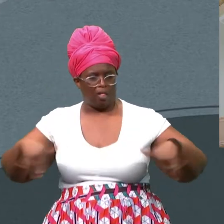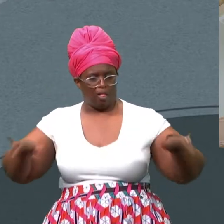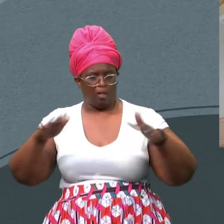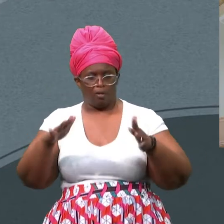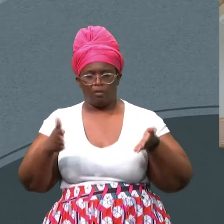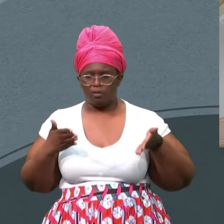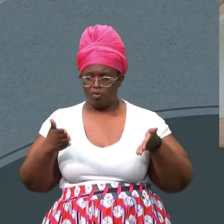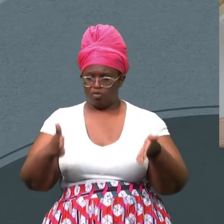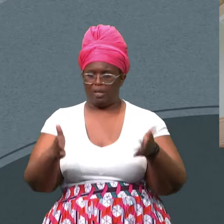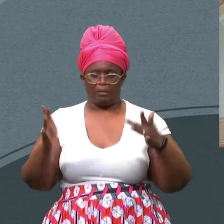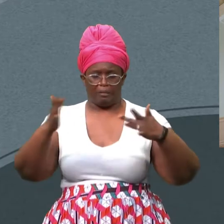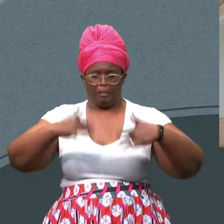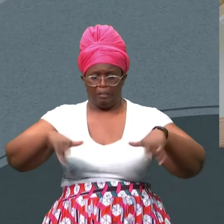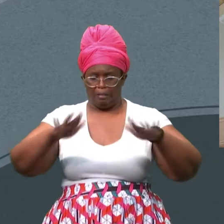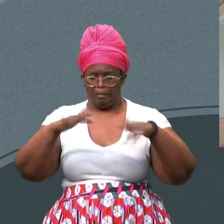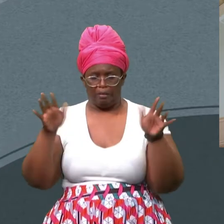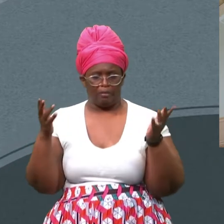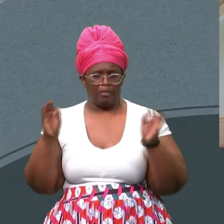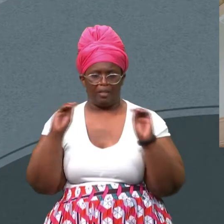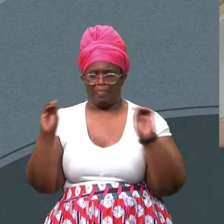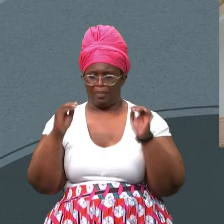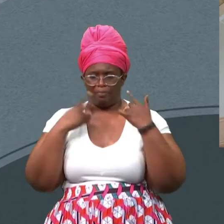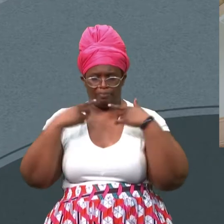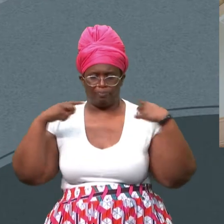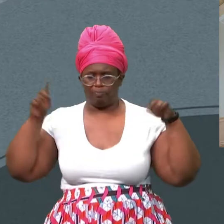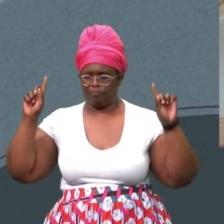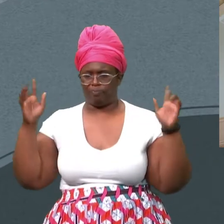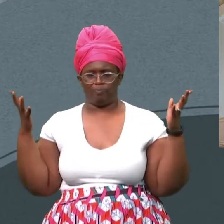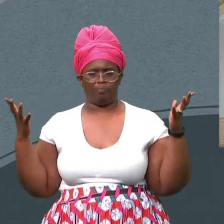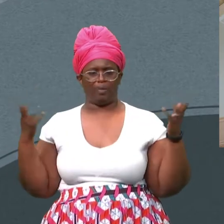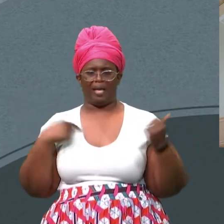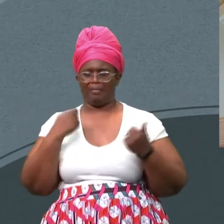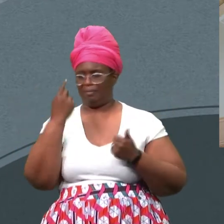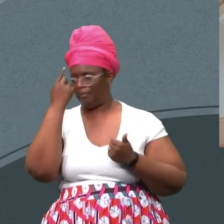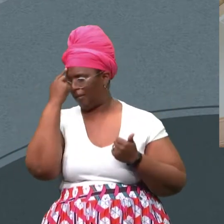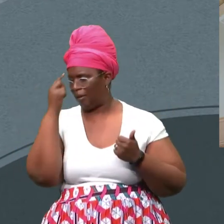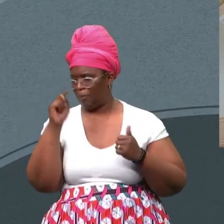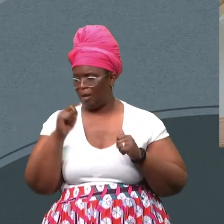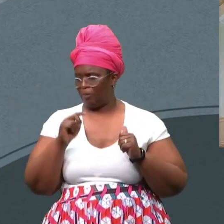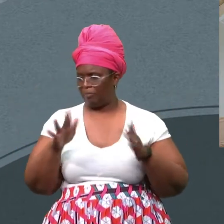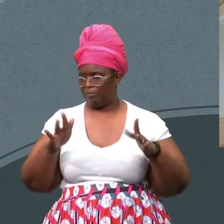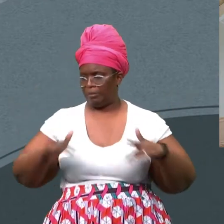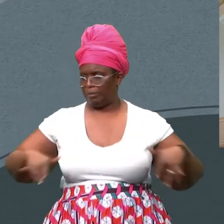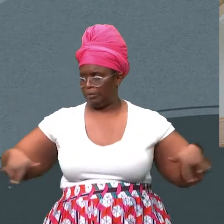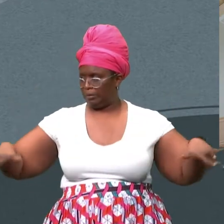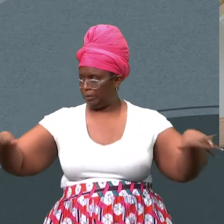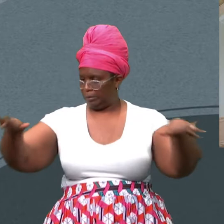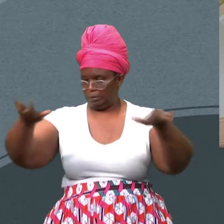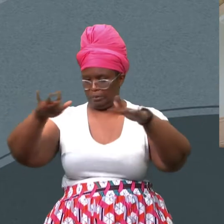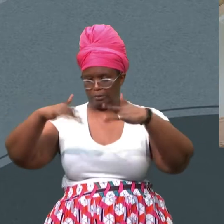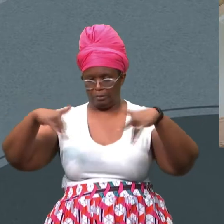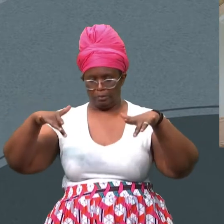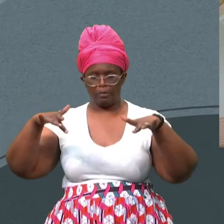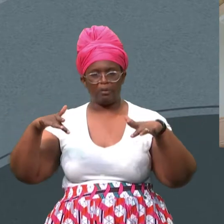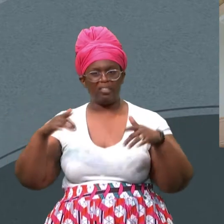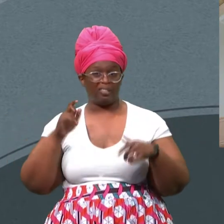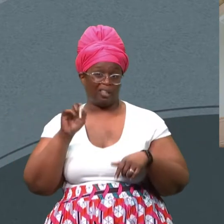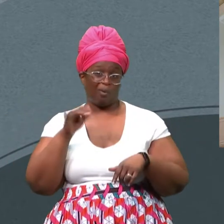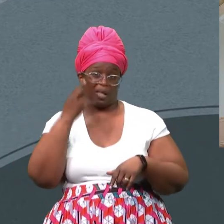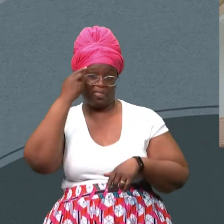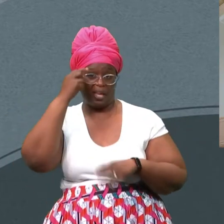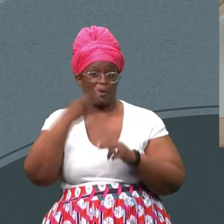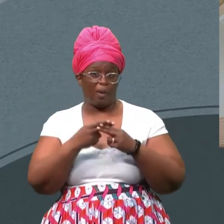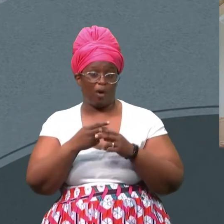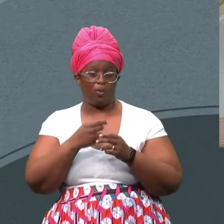of unproductivity. I think of that which is desolate. I think of that which is empty. And miraculously, while